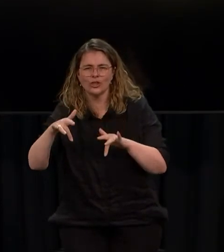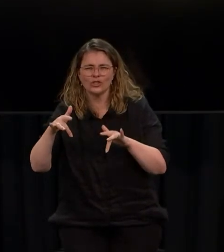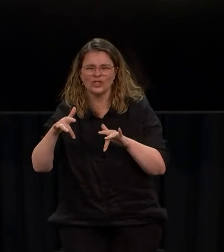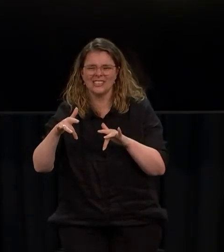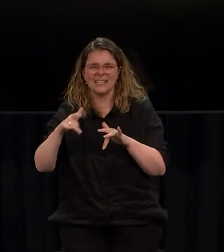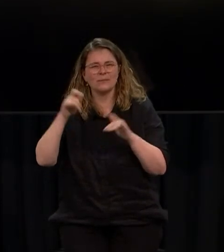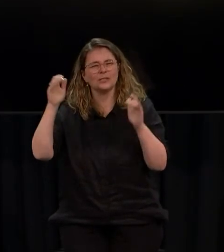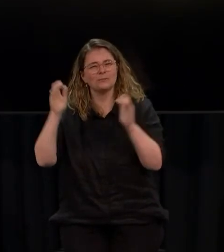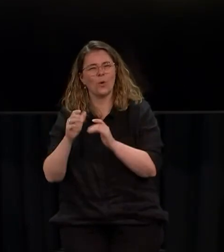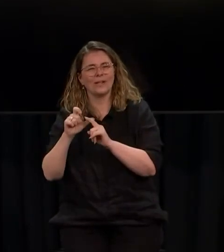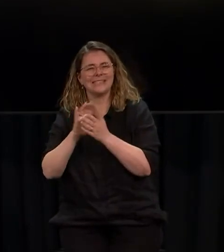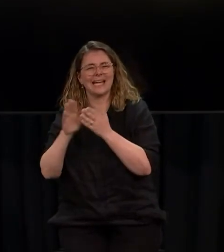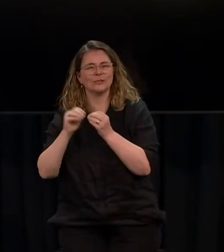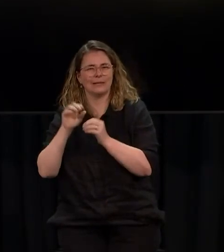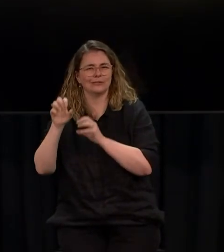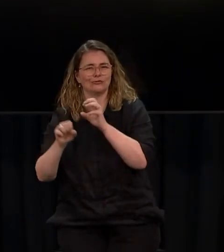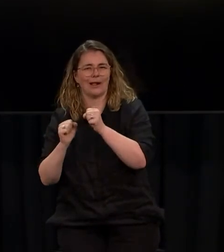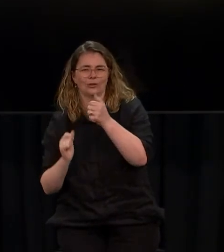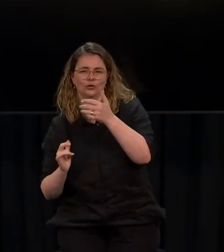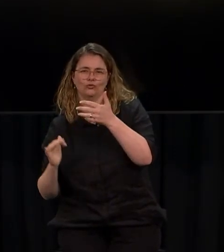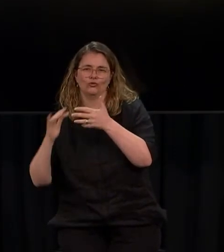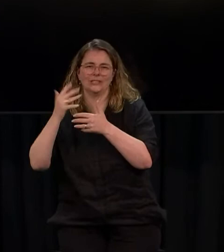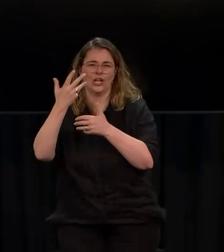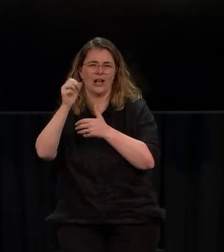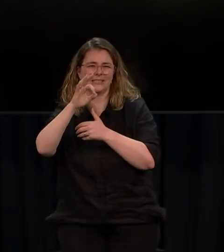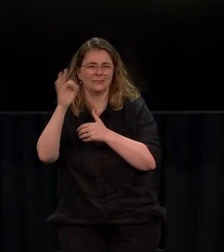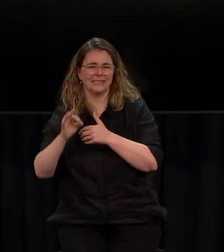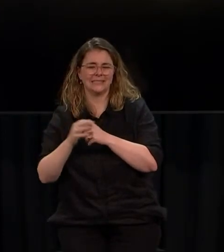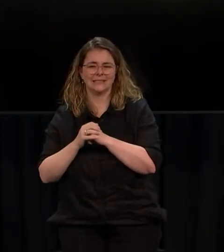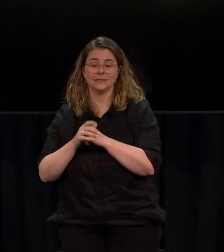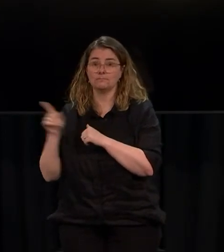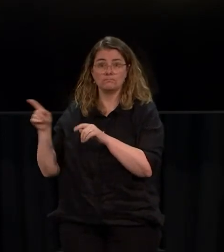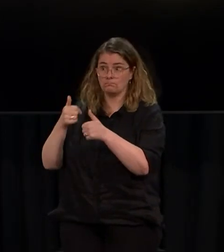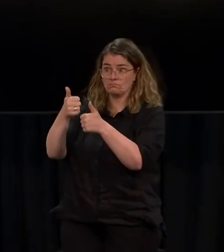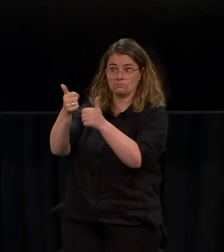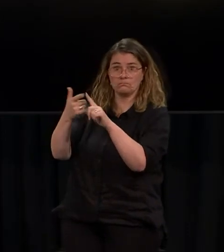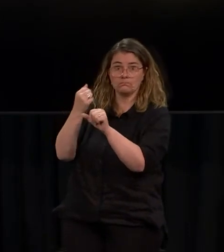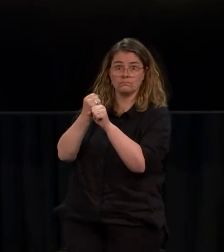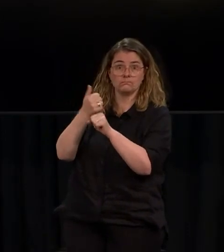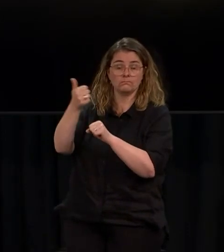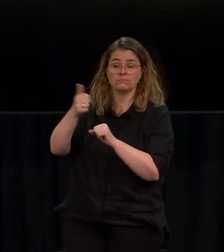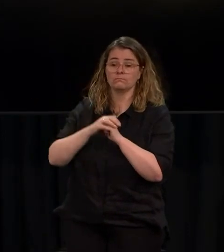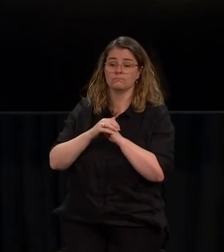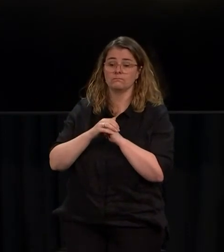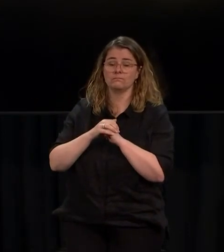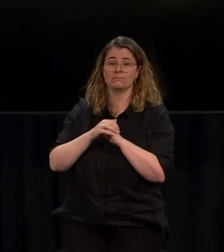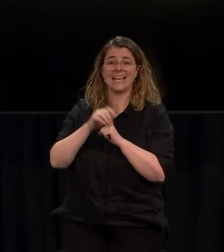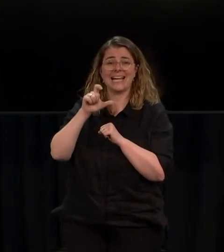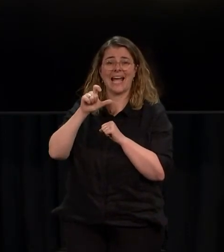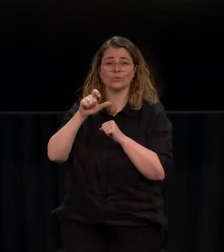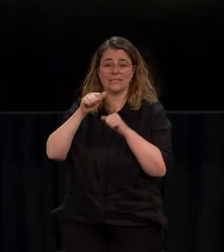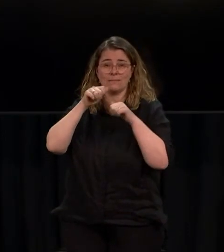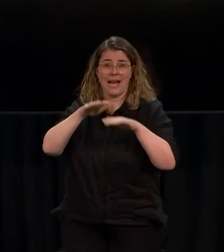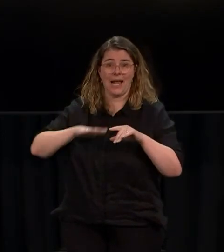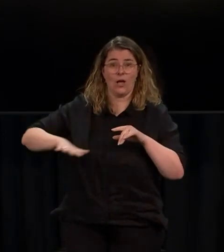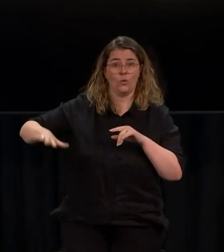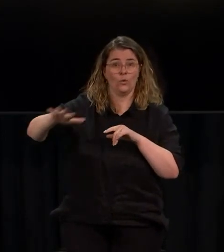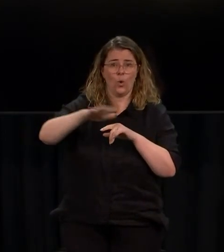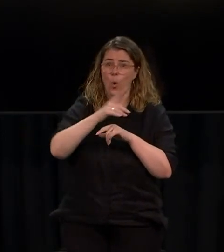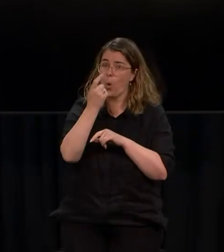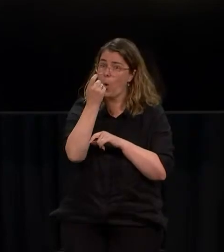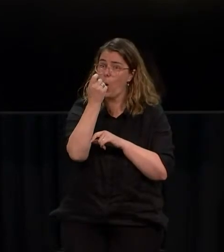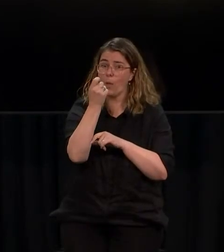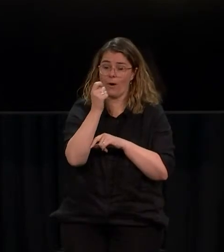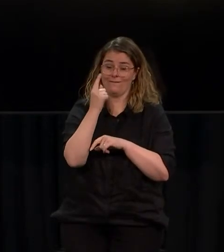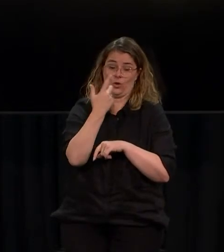relatively small ones. Yeah. So for instance, a great example of that is that, Counties Manukau, very, very close to reaching